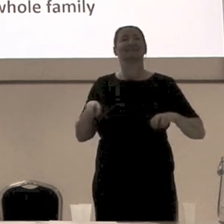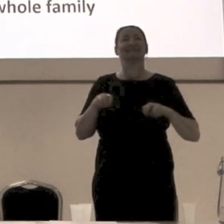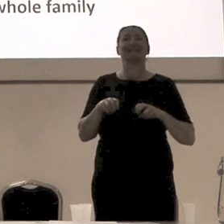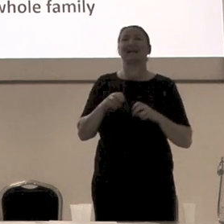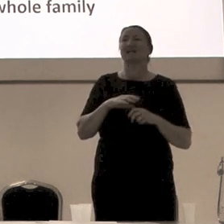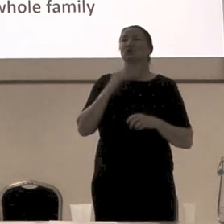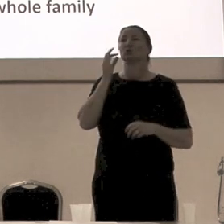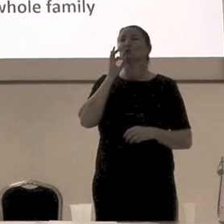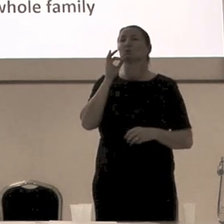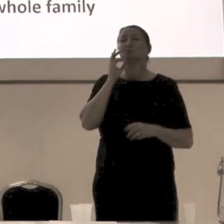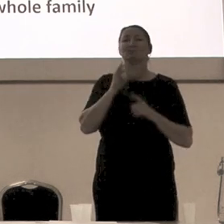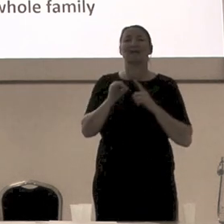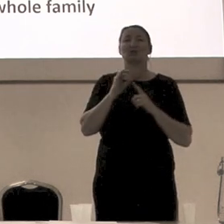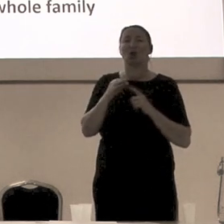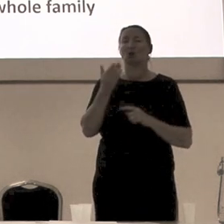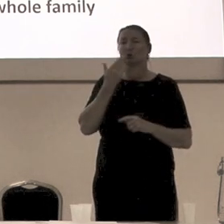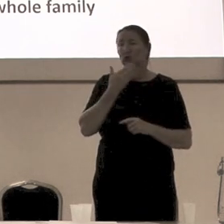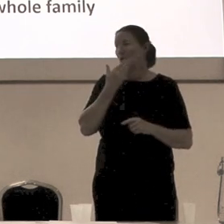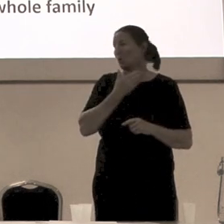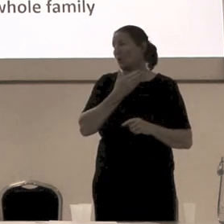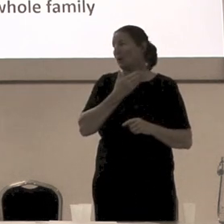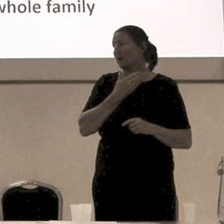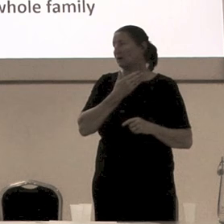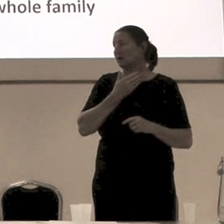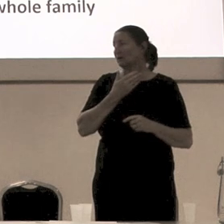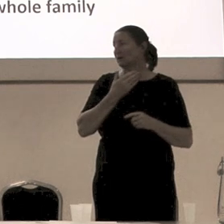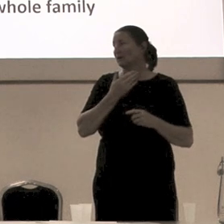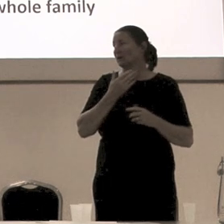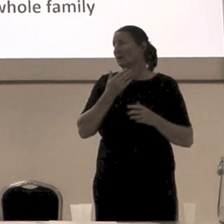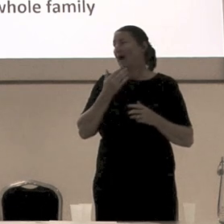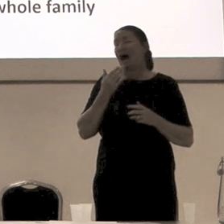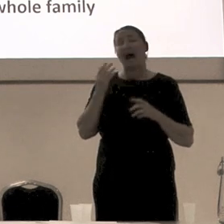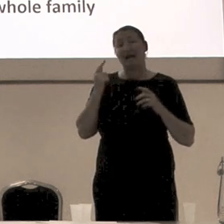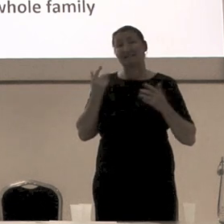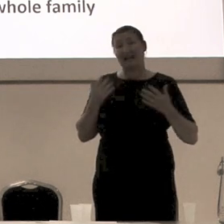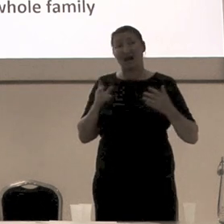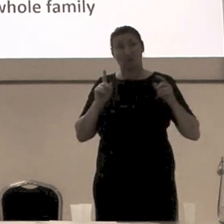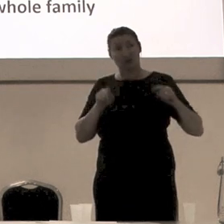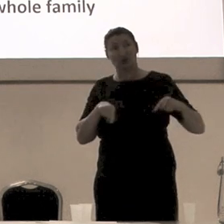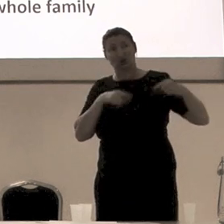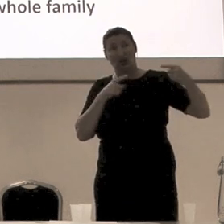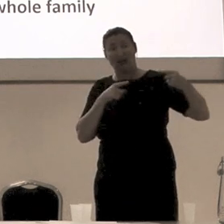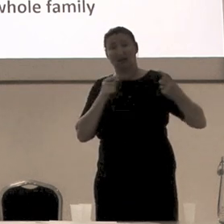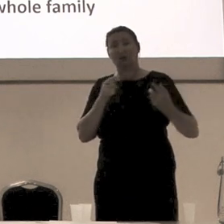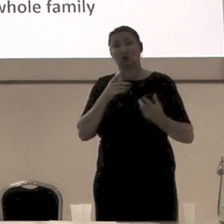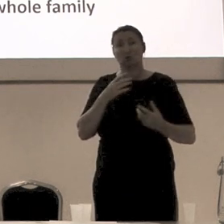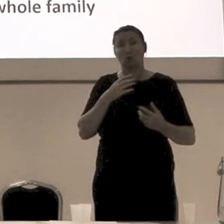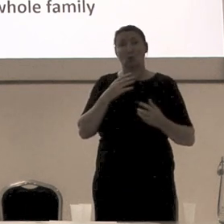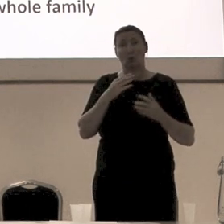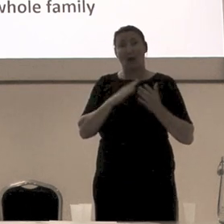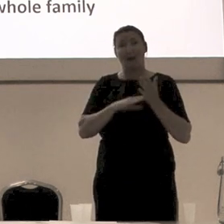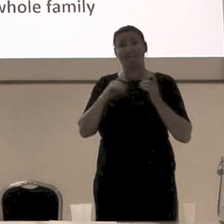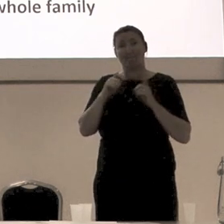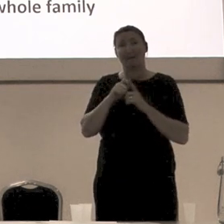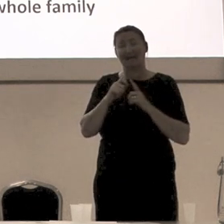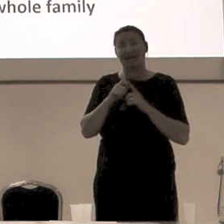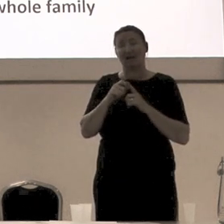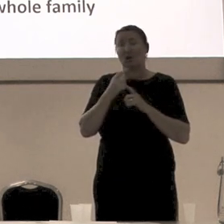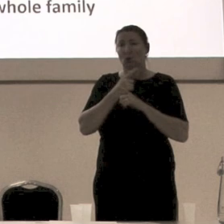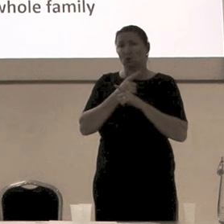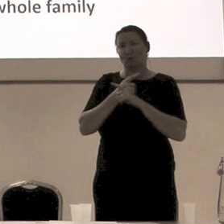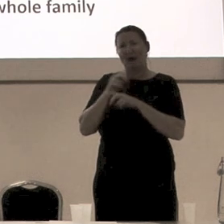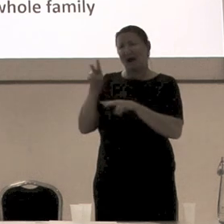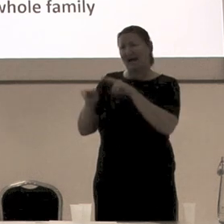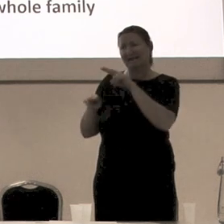school and that what he's now challenging ministers on the standards of assessment which